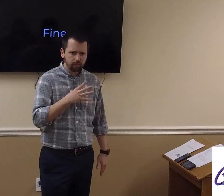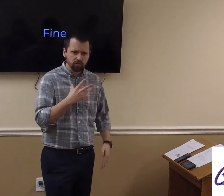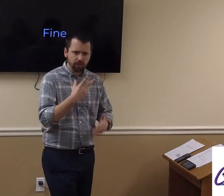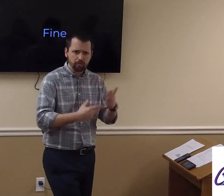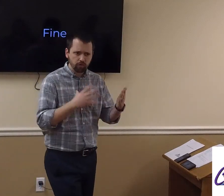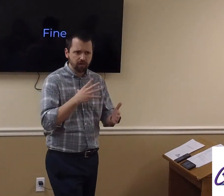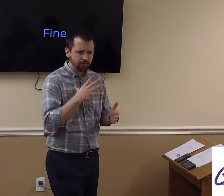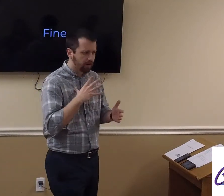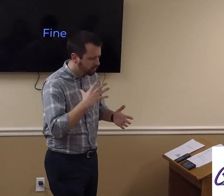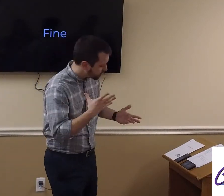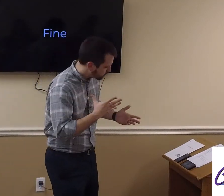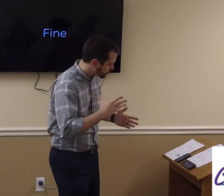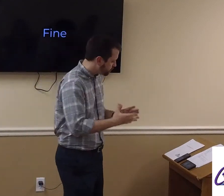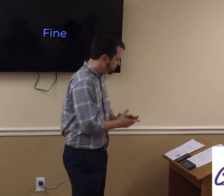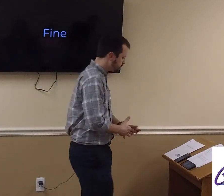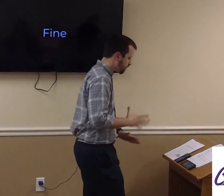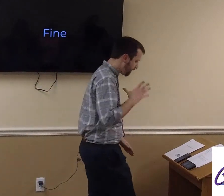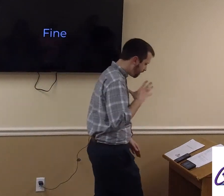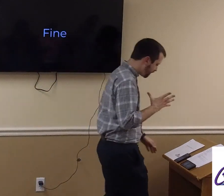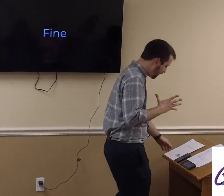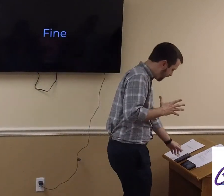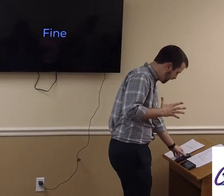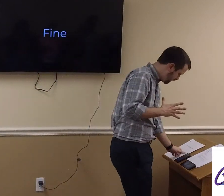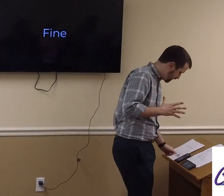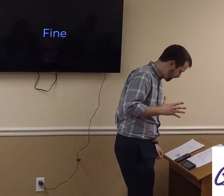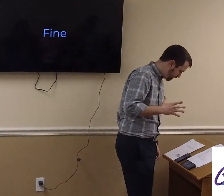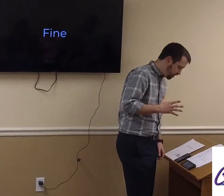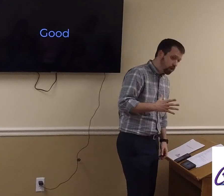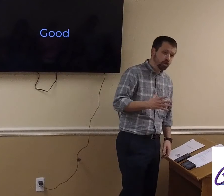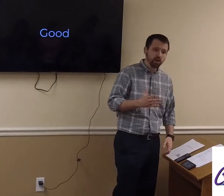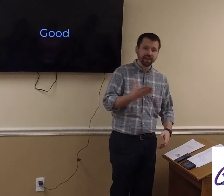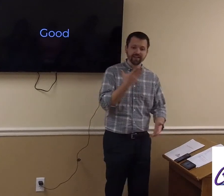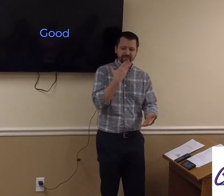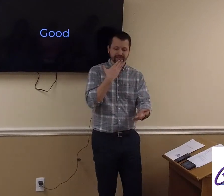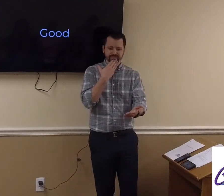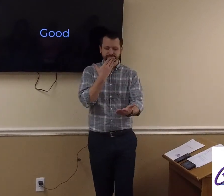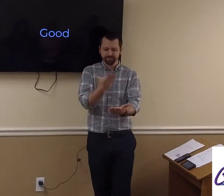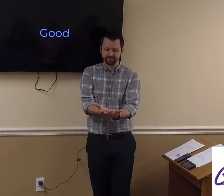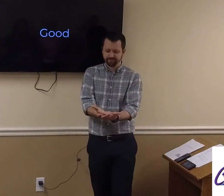both are fine. Both ways are fine. Fine. Good.